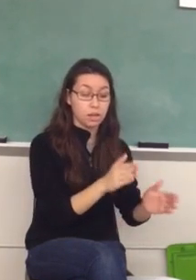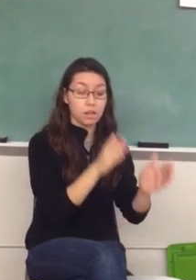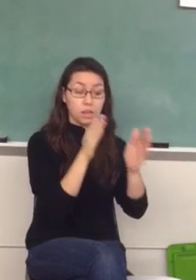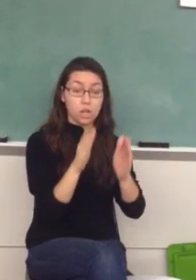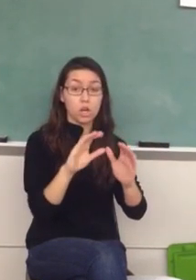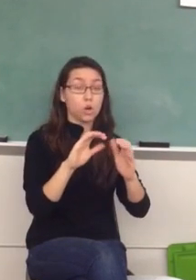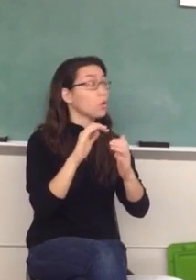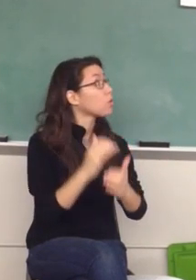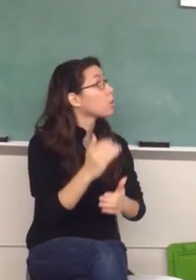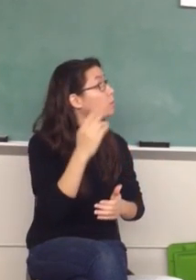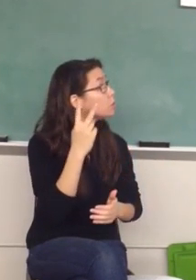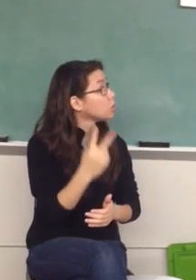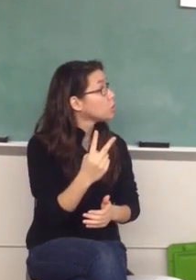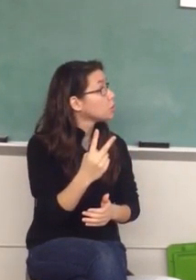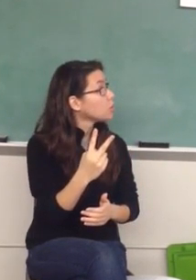call them alkaline batteries, right? Yes.